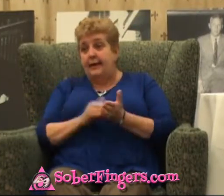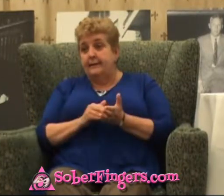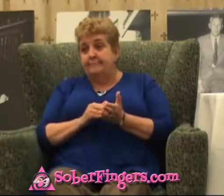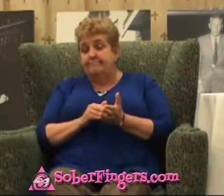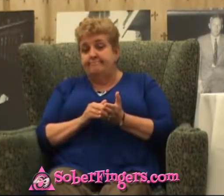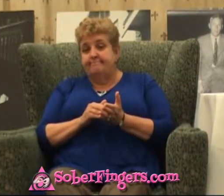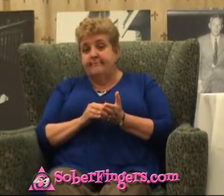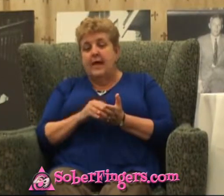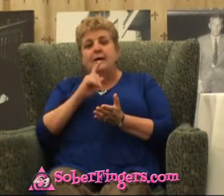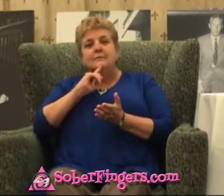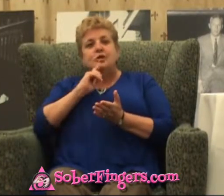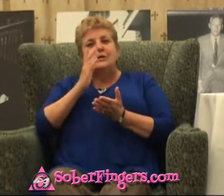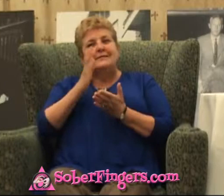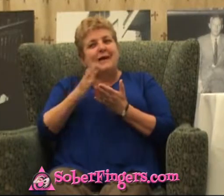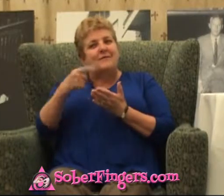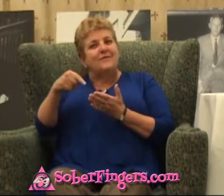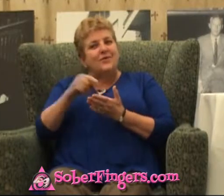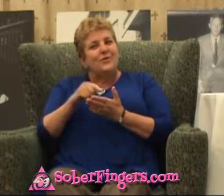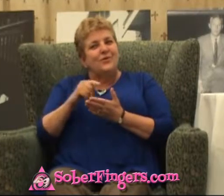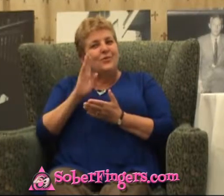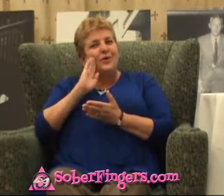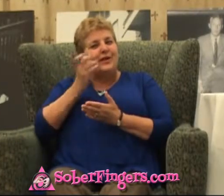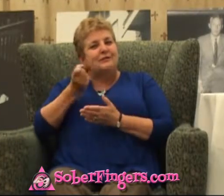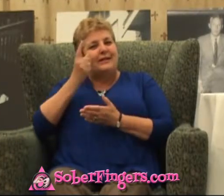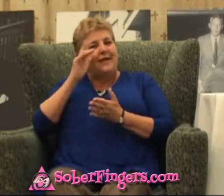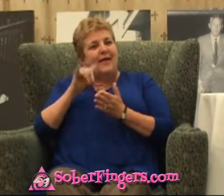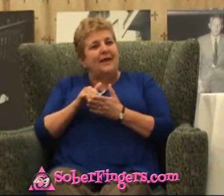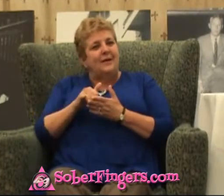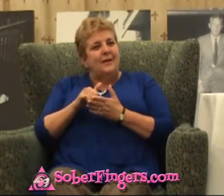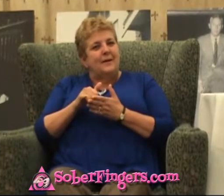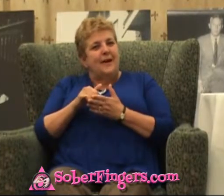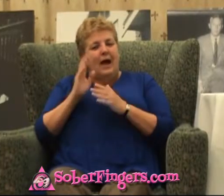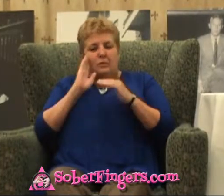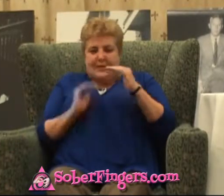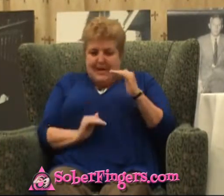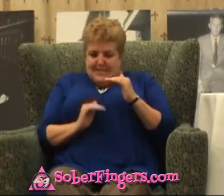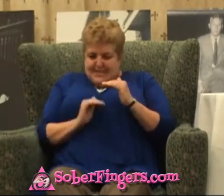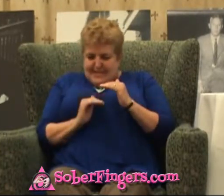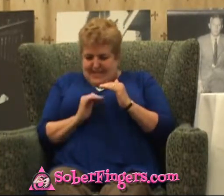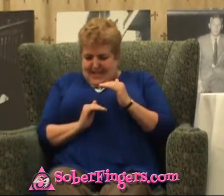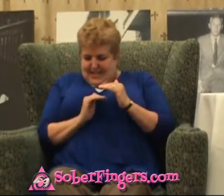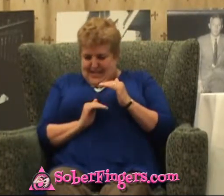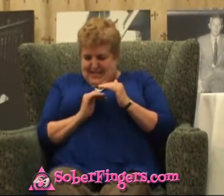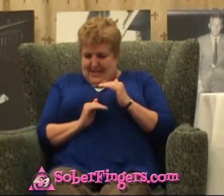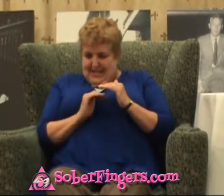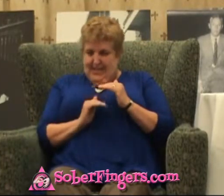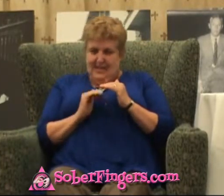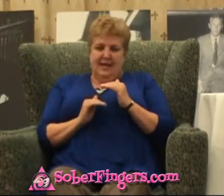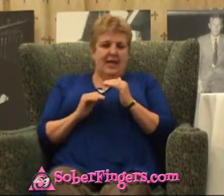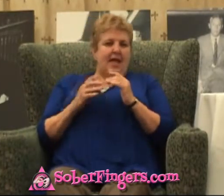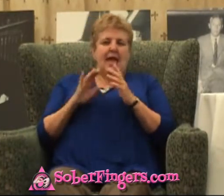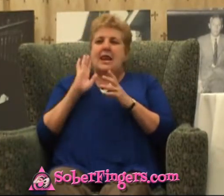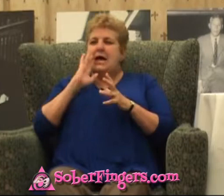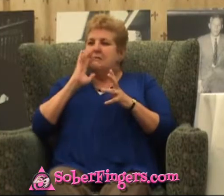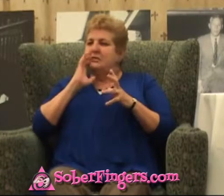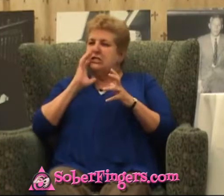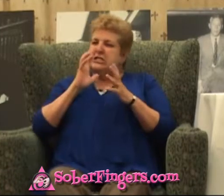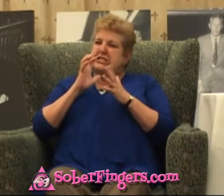would get right up to it and could not get there. And I would leave claw marks and everyone and everything as I slid right